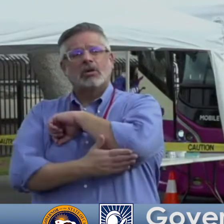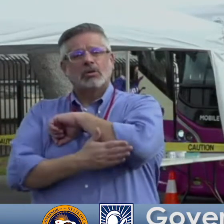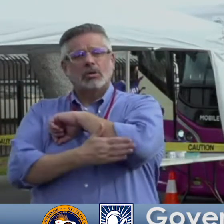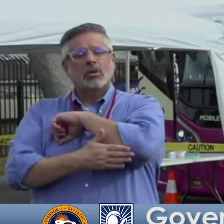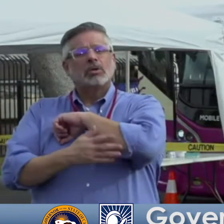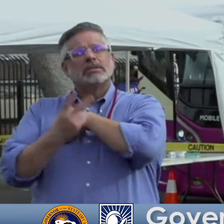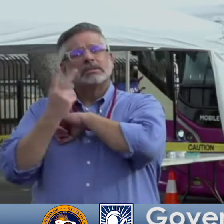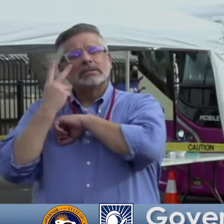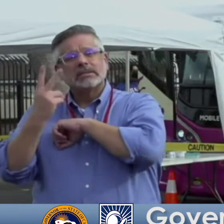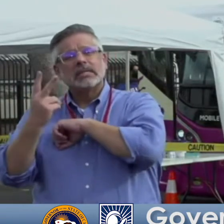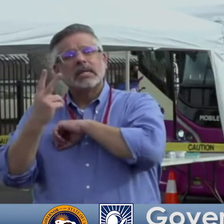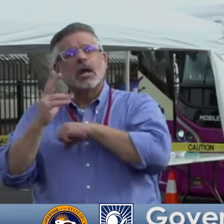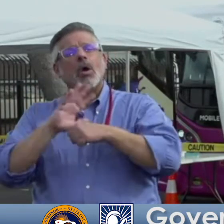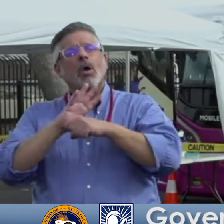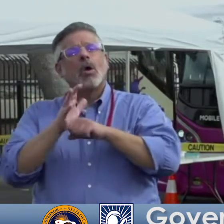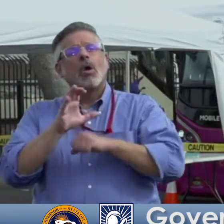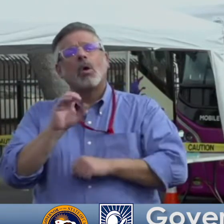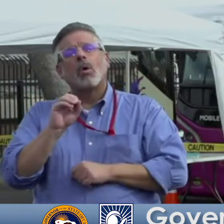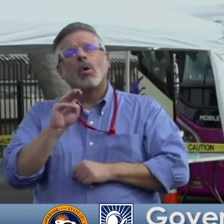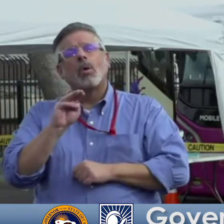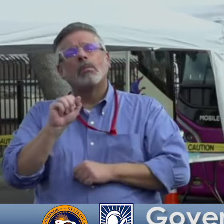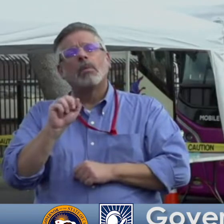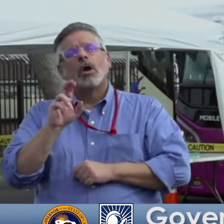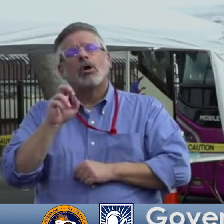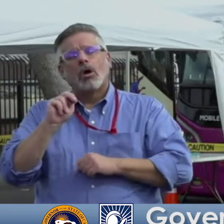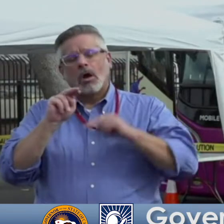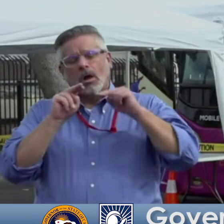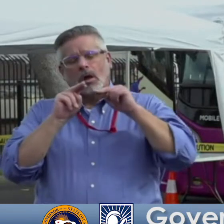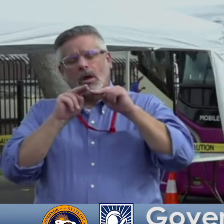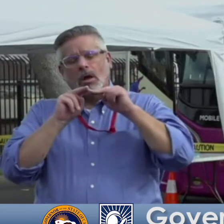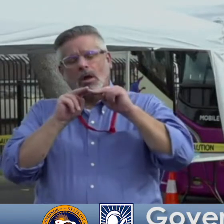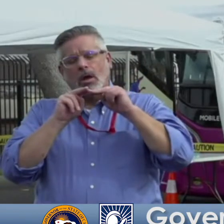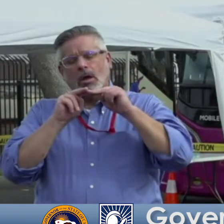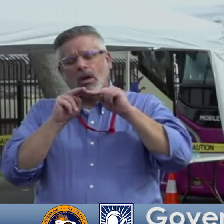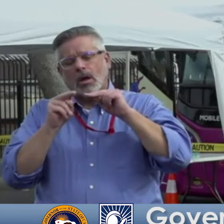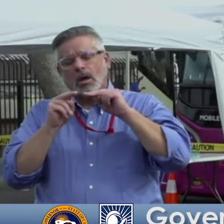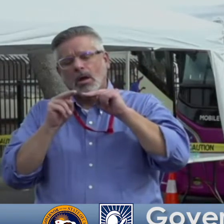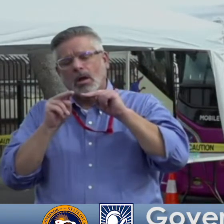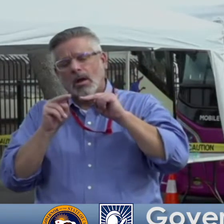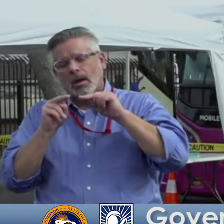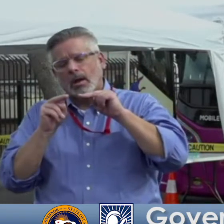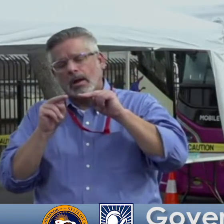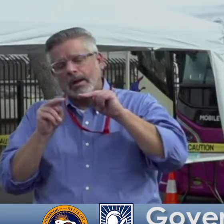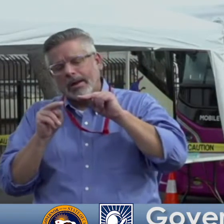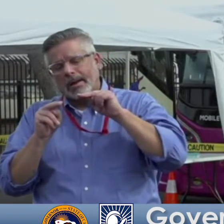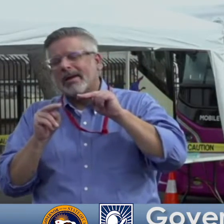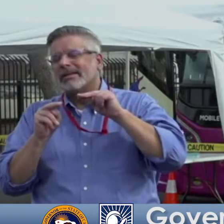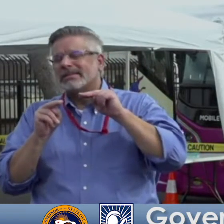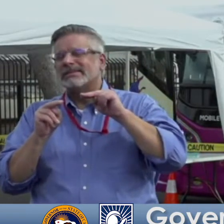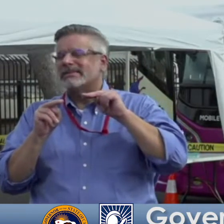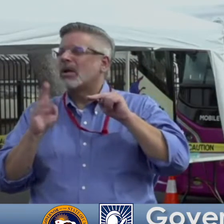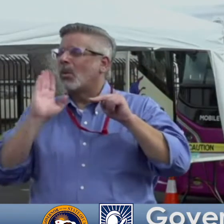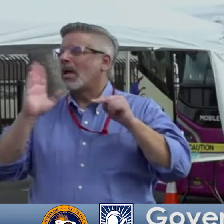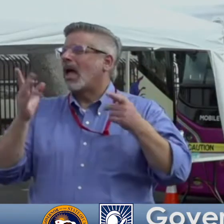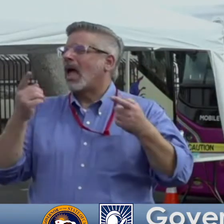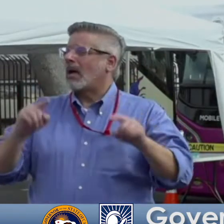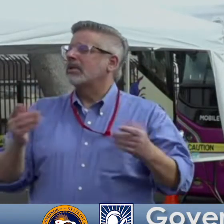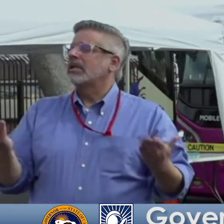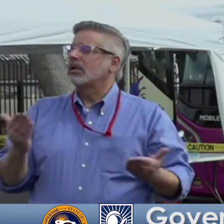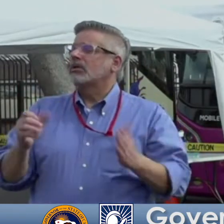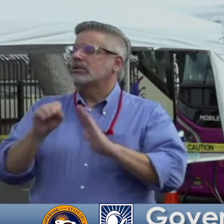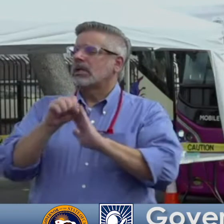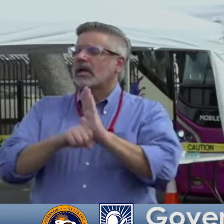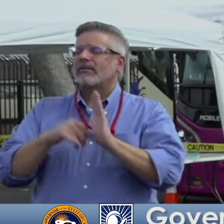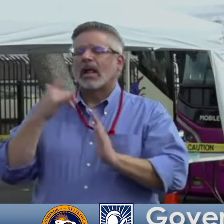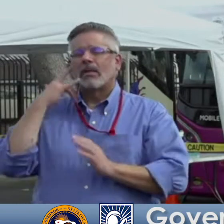where we're starting to see in the last 3 or 4 days some case leveling. That's going to happen here. in the state of